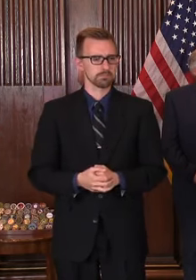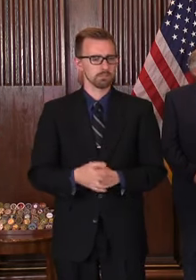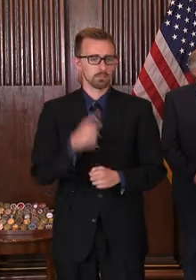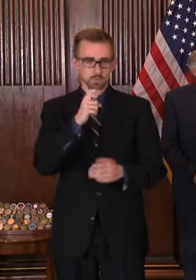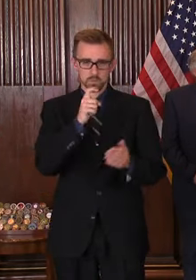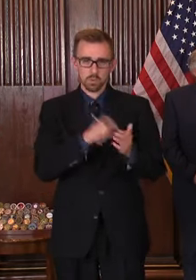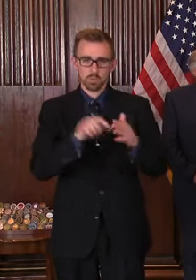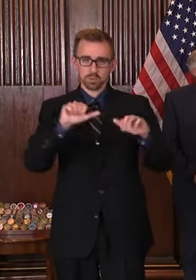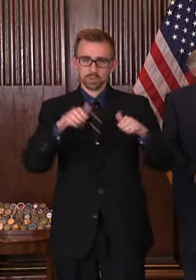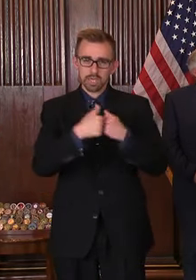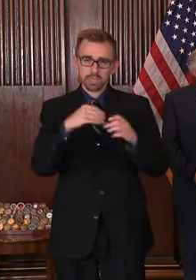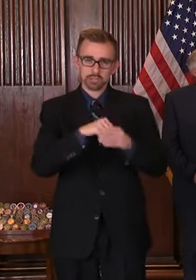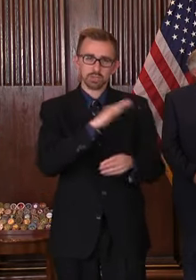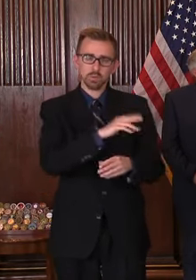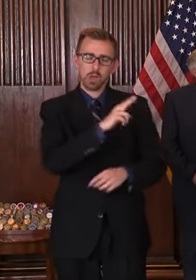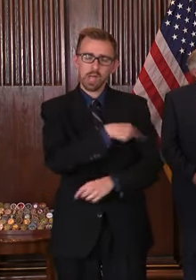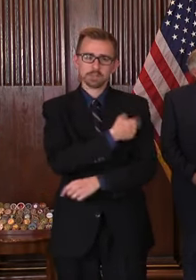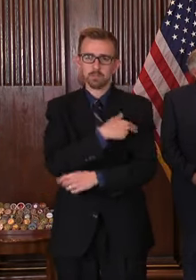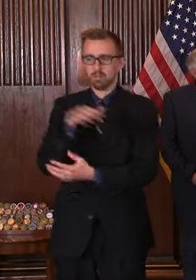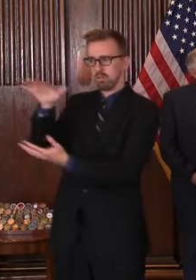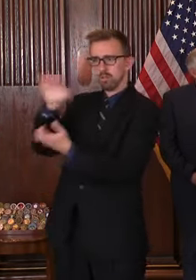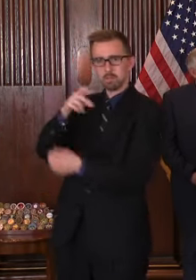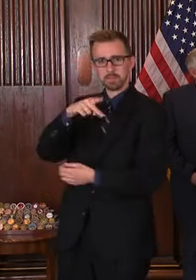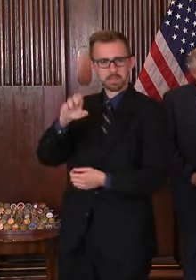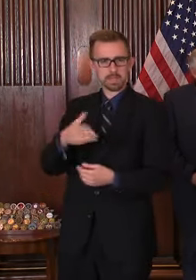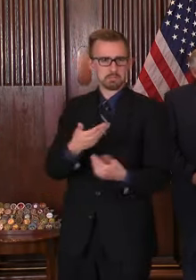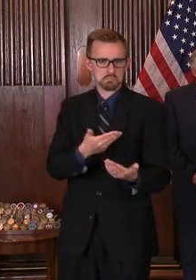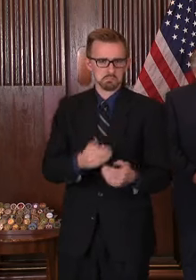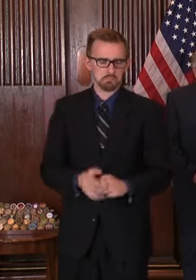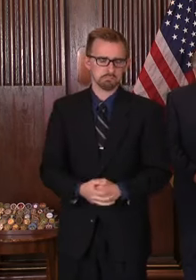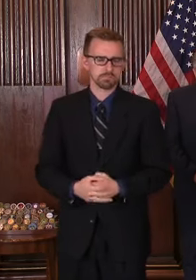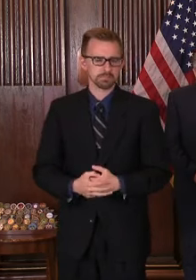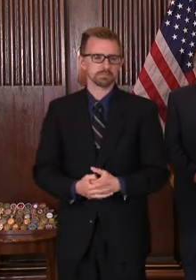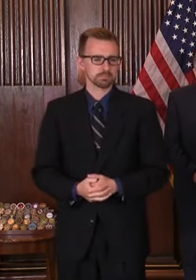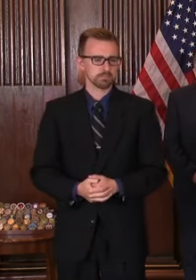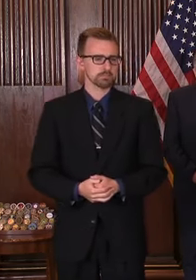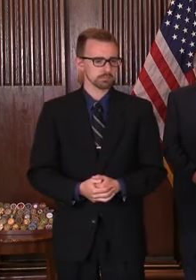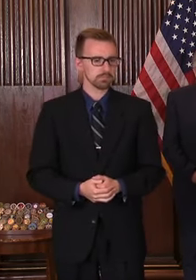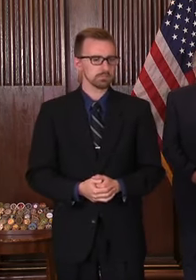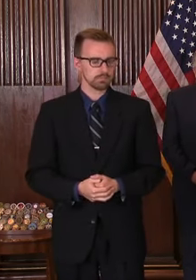your hospital faced in getting a hold of PPE? So